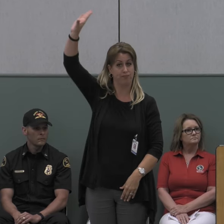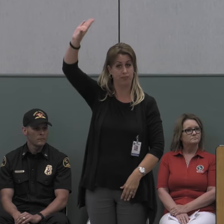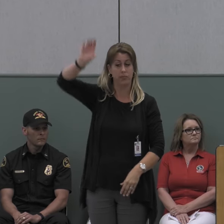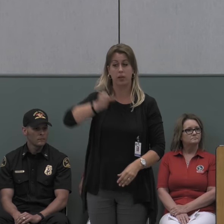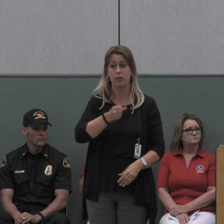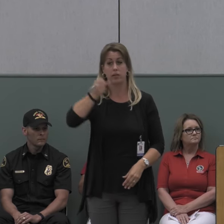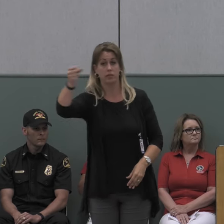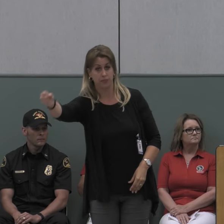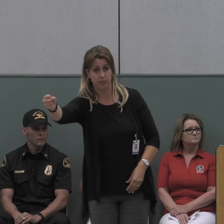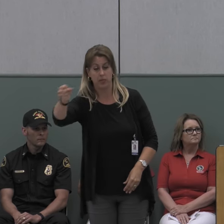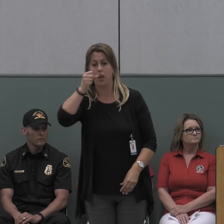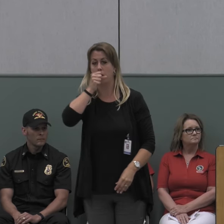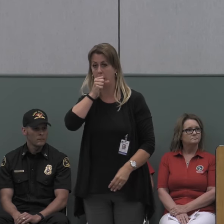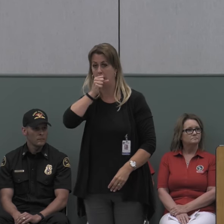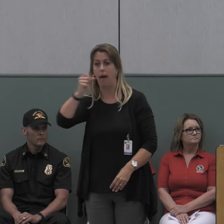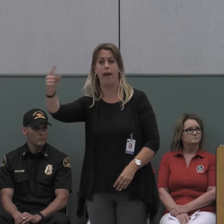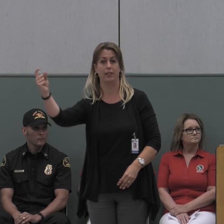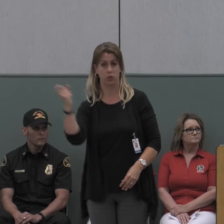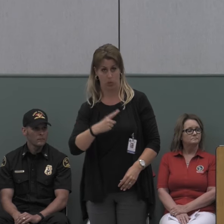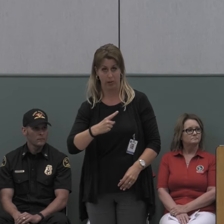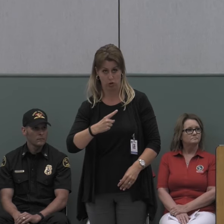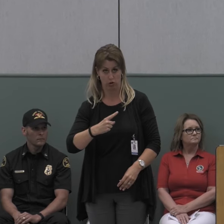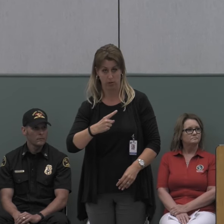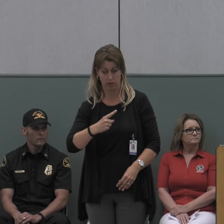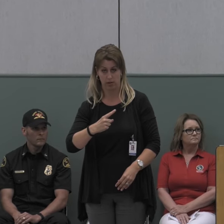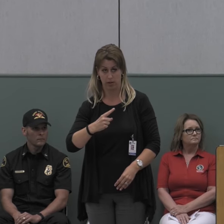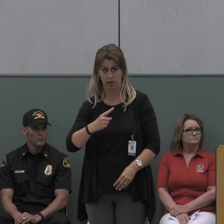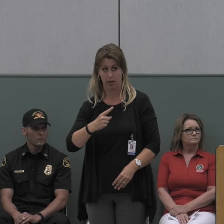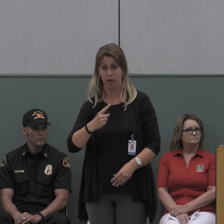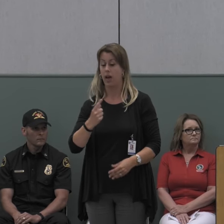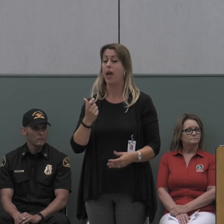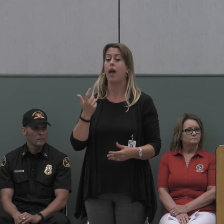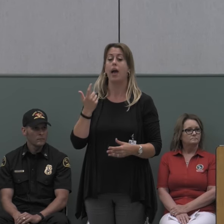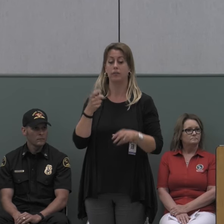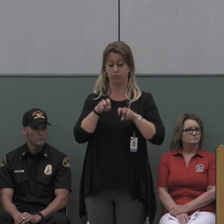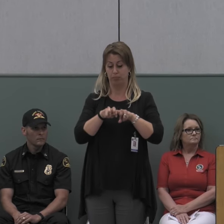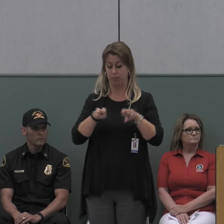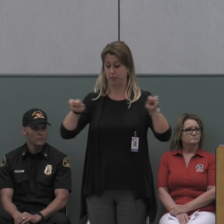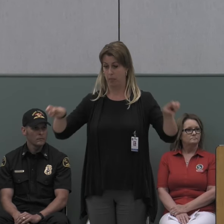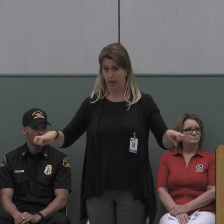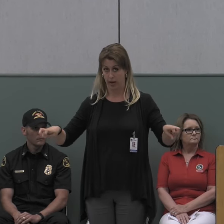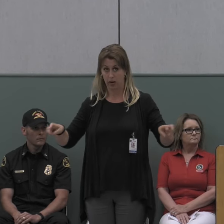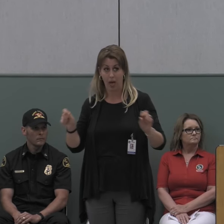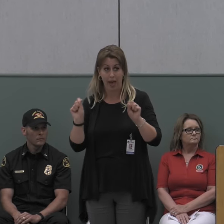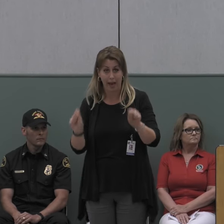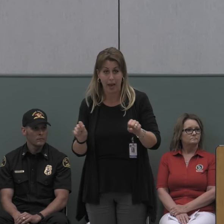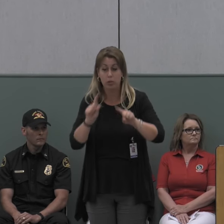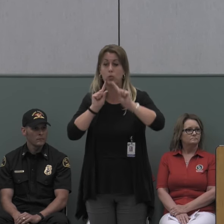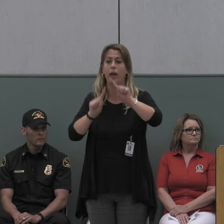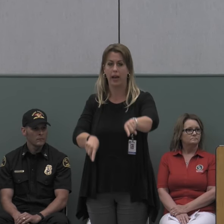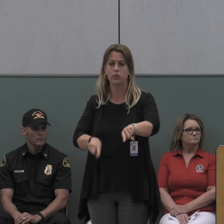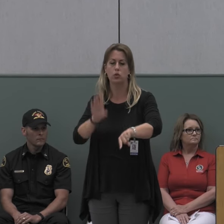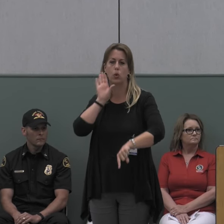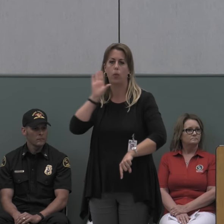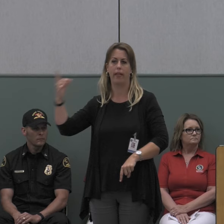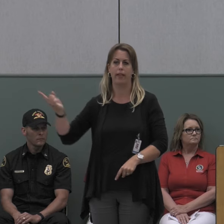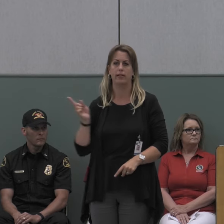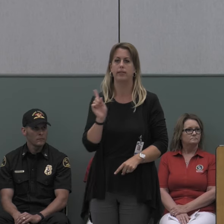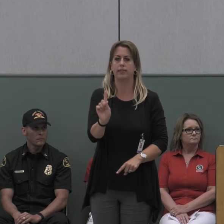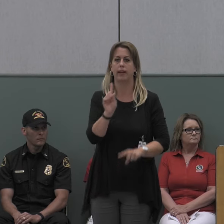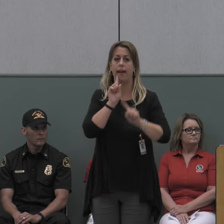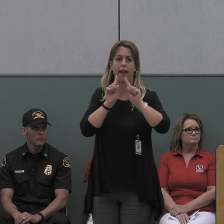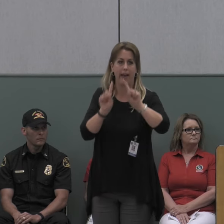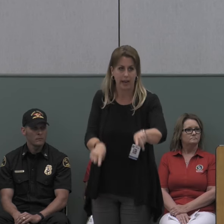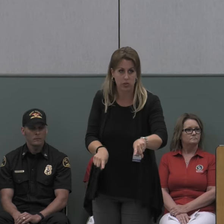you. And then after that, you'll go ahead and answer your question, and whichever panel right here that's going to be able to answer will answer for you. We won't